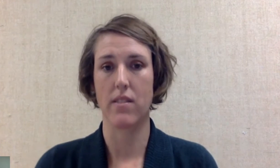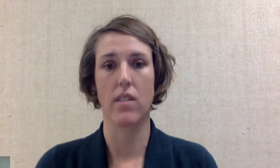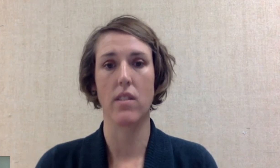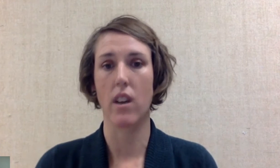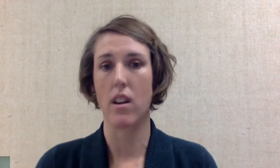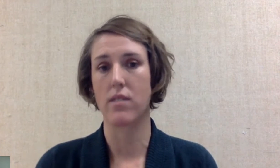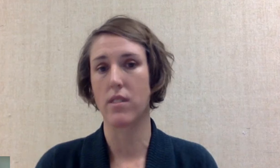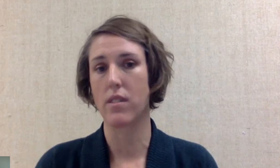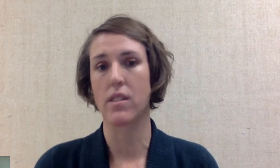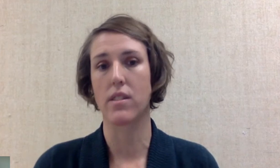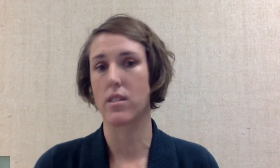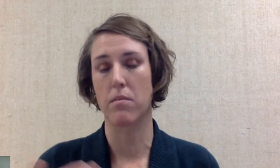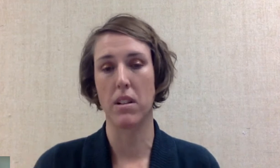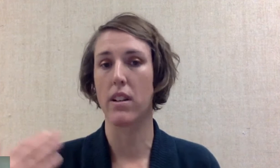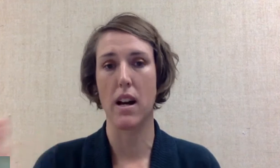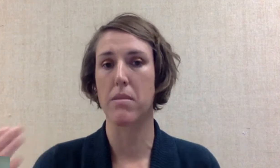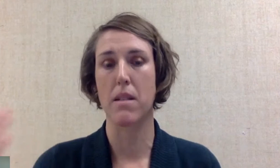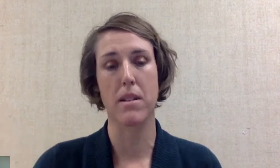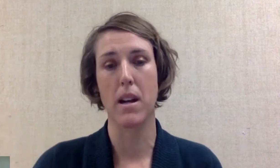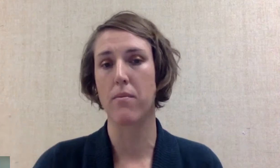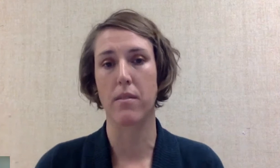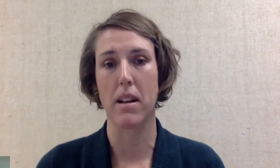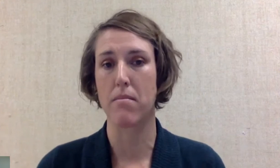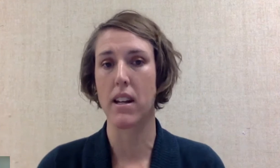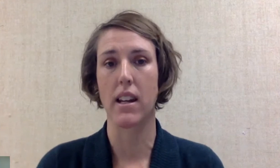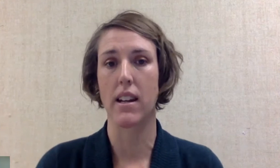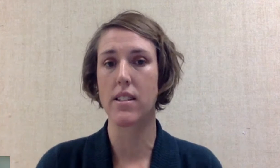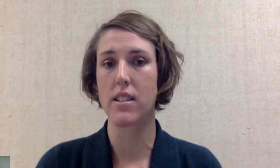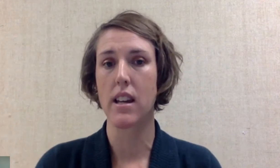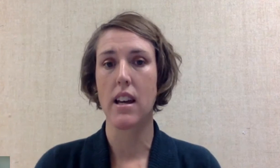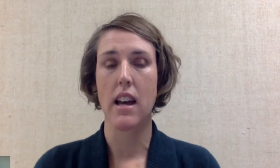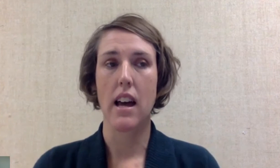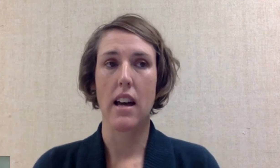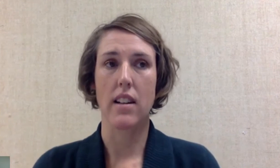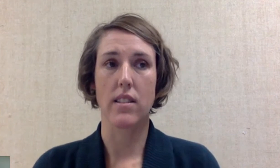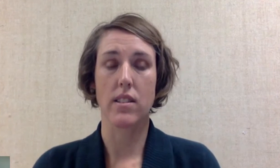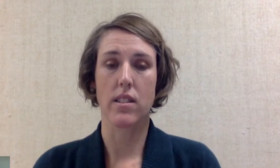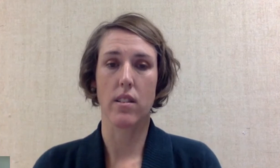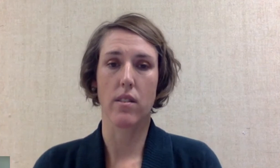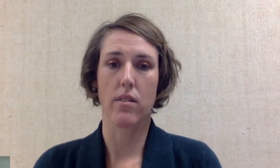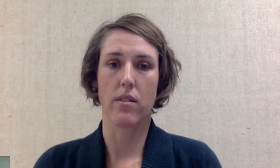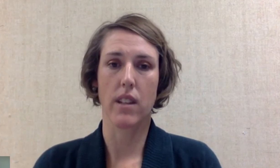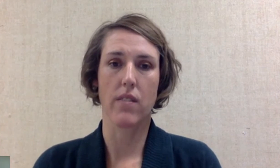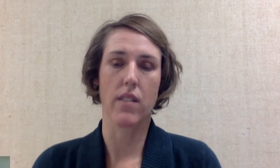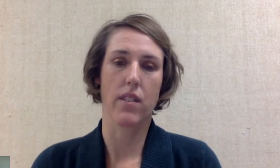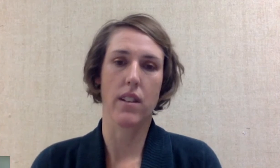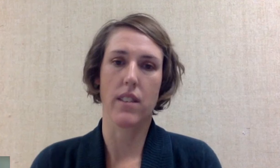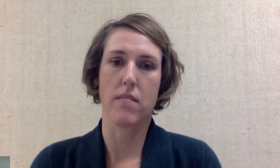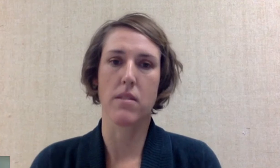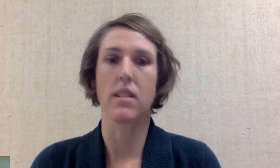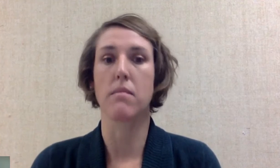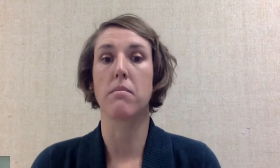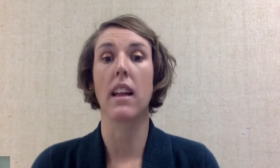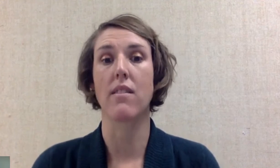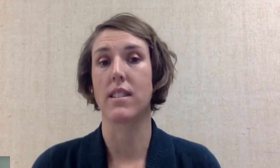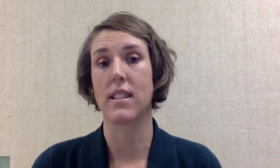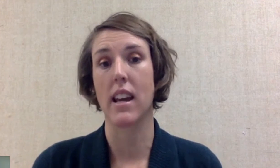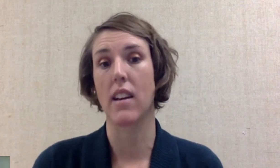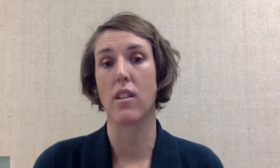know, the cost of food has just been going up and up and up for many, many years. And so even if you're living the most simple life and staying at home